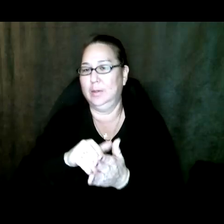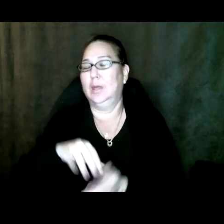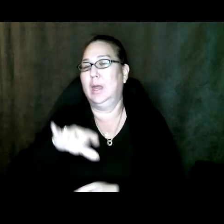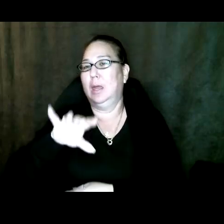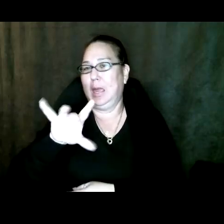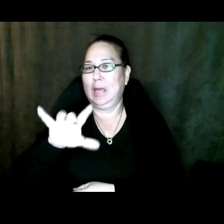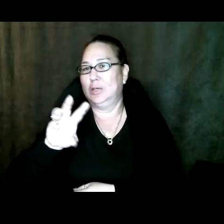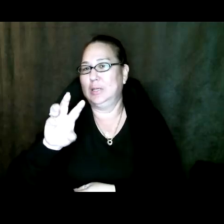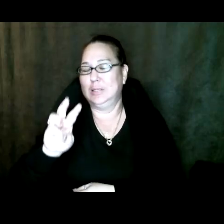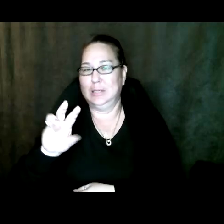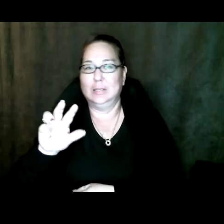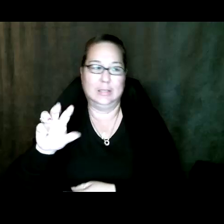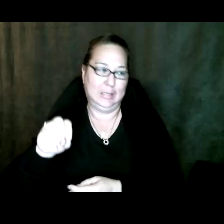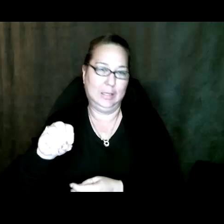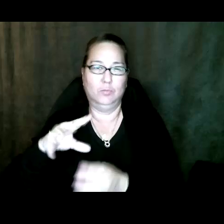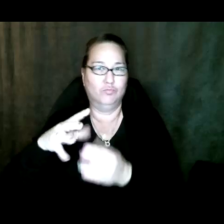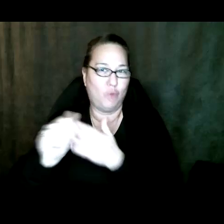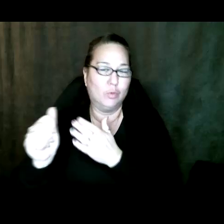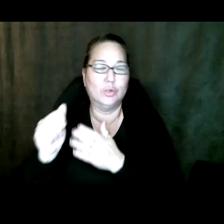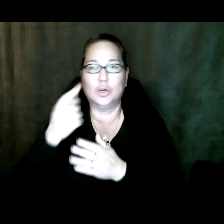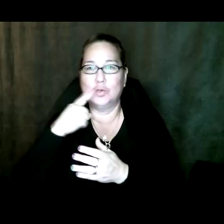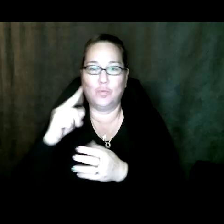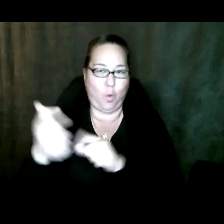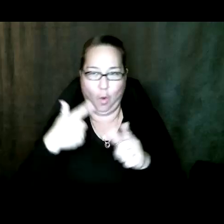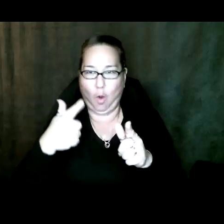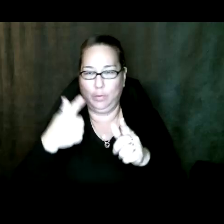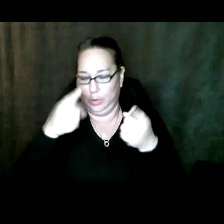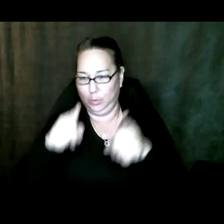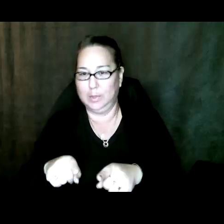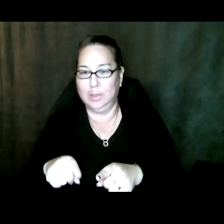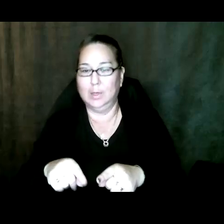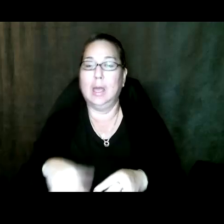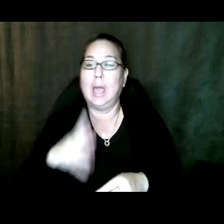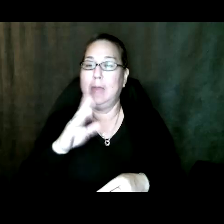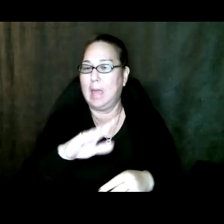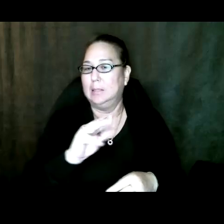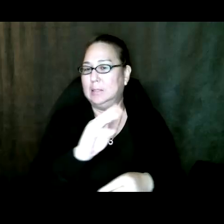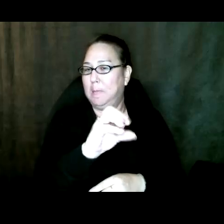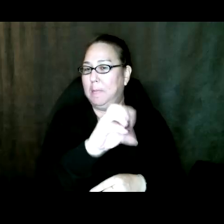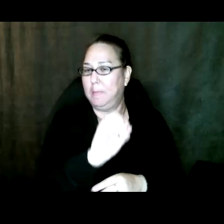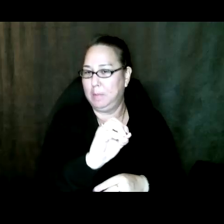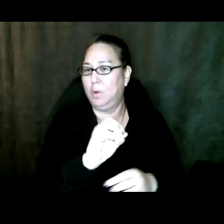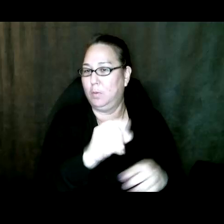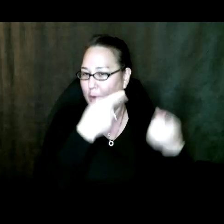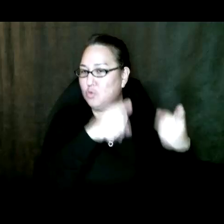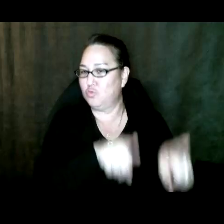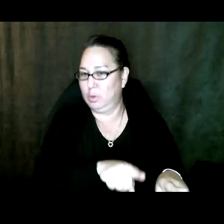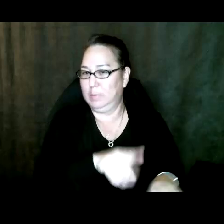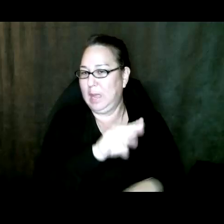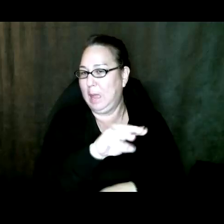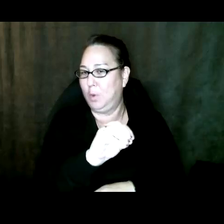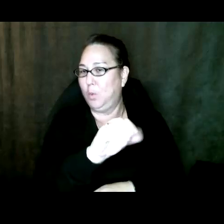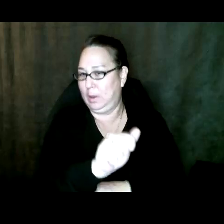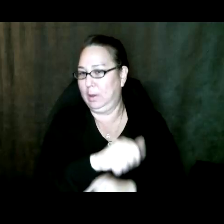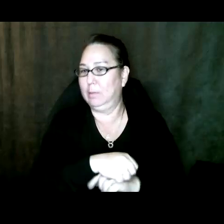$457,886 to support the cost of the agreements. 2 memoranda of agreement between Boston School Committee and cafeteria workers,